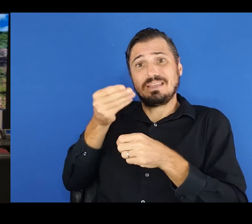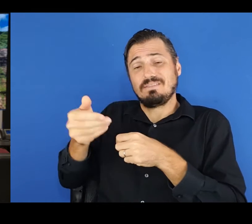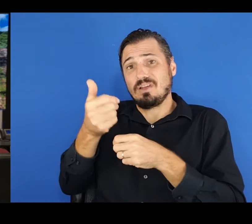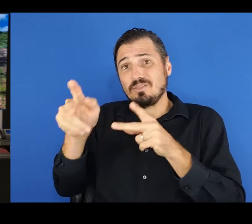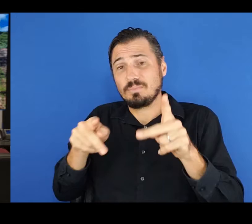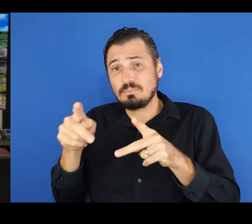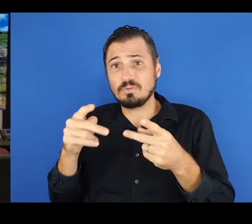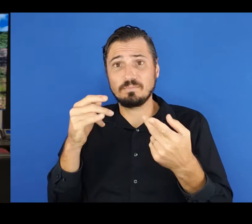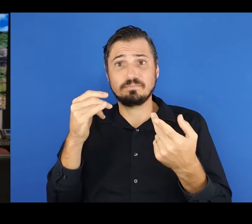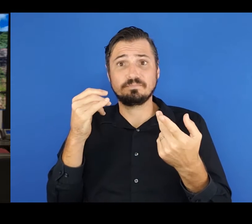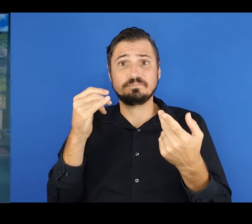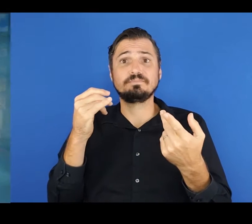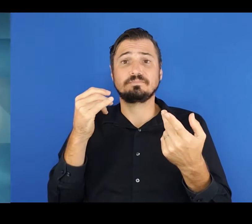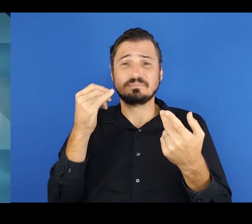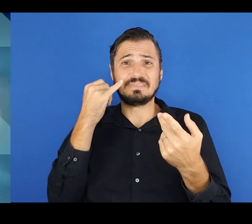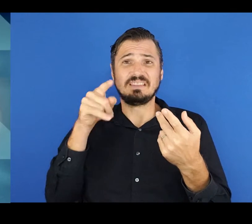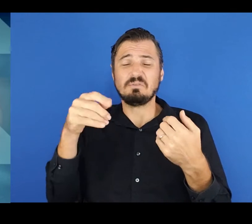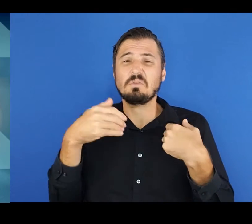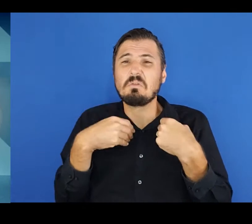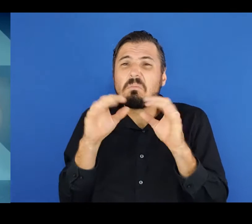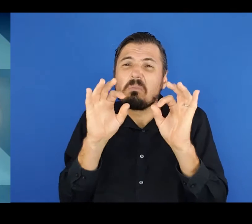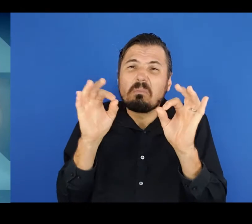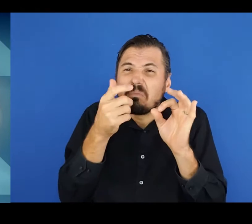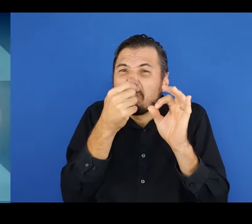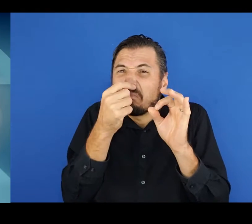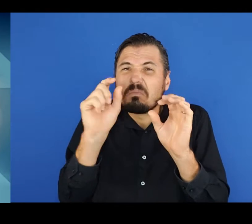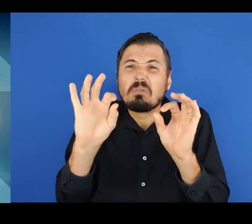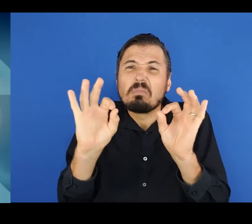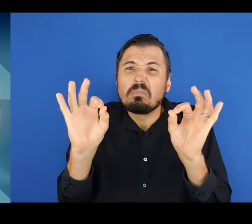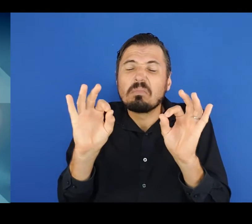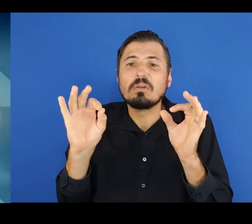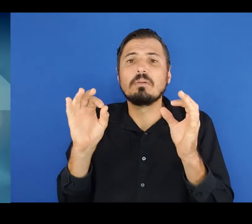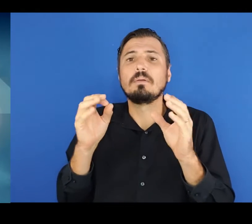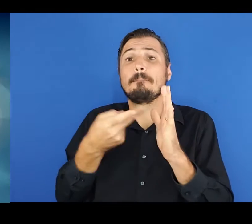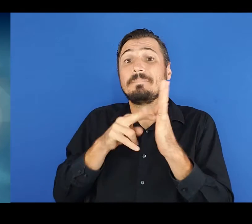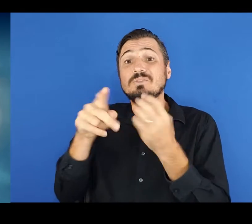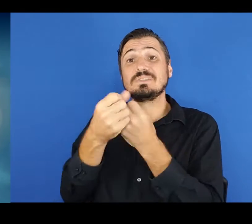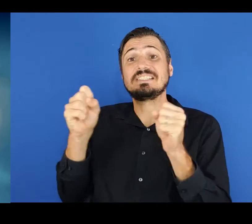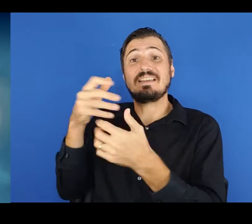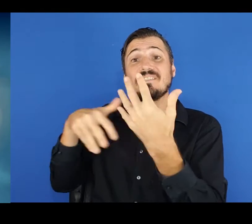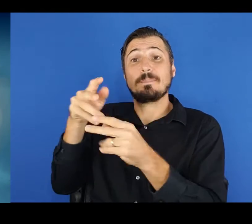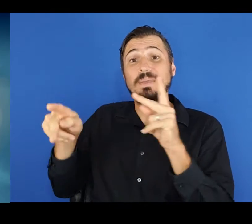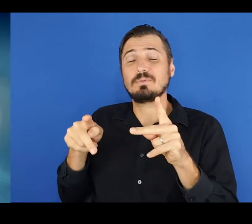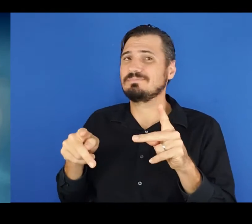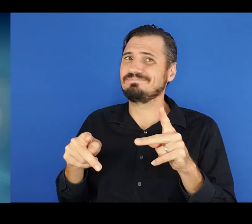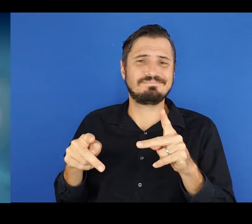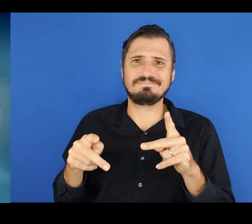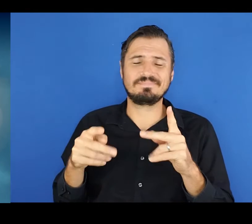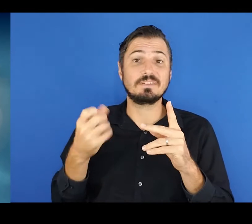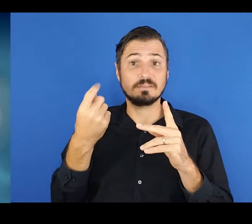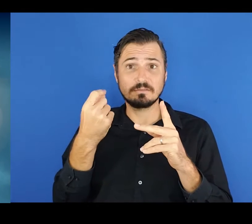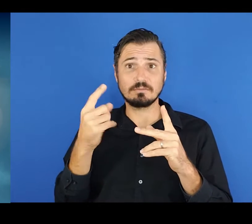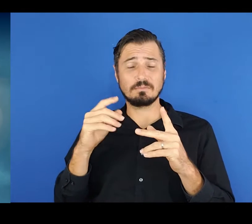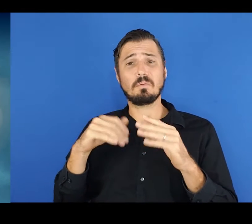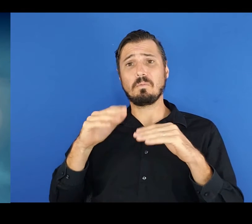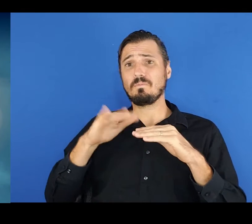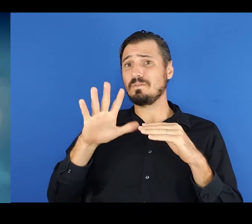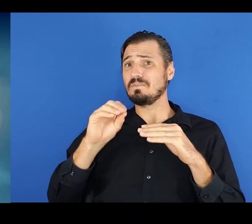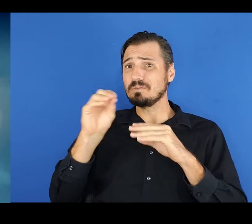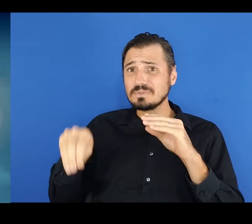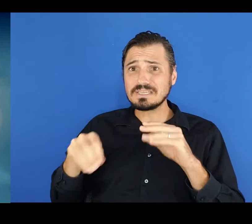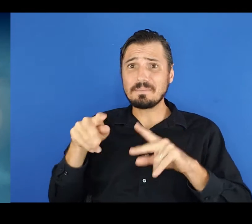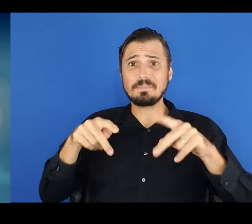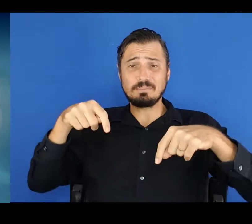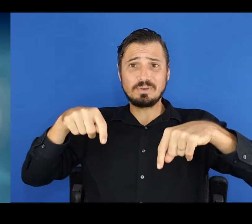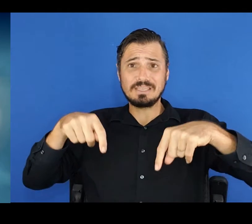others. We are thrilled to announce that 57% of the eligible population on Kauai has initiated vaccination. To